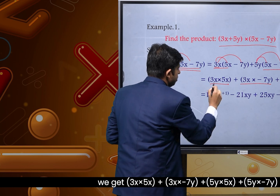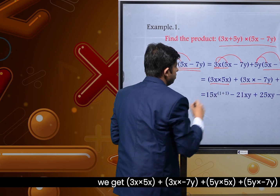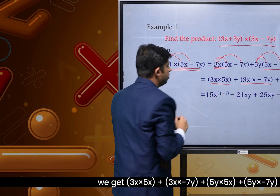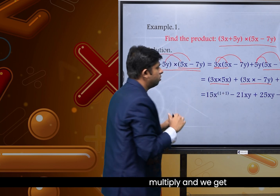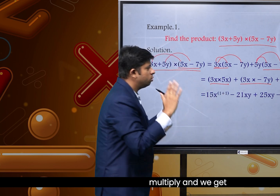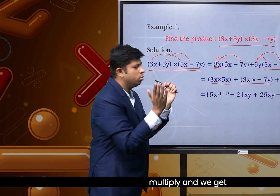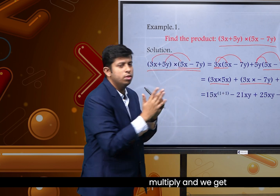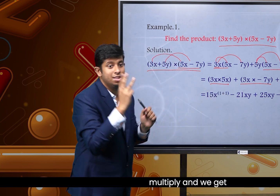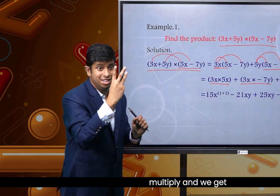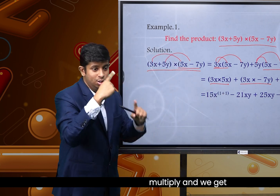We multiply and we get